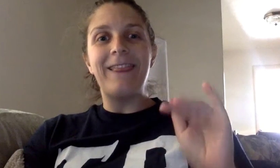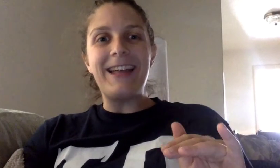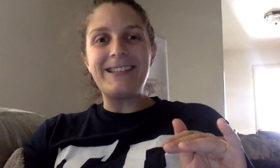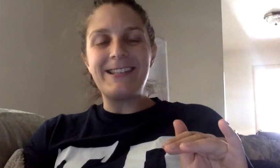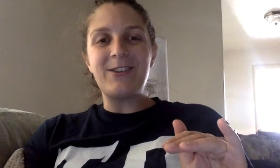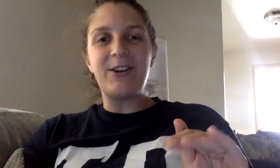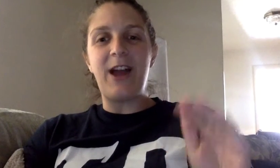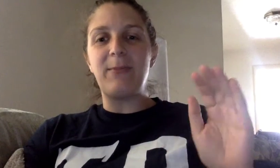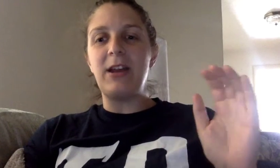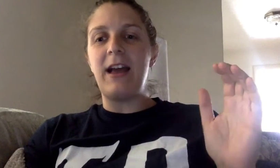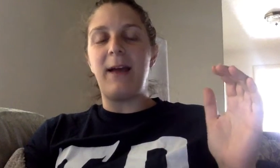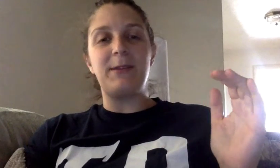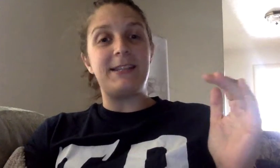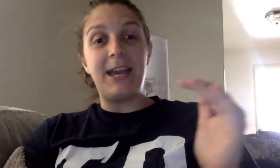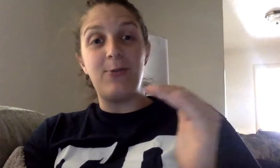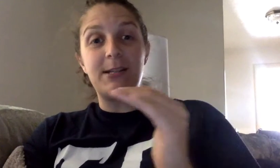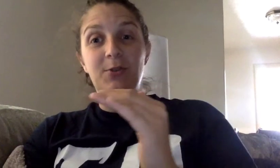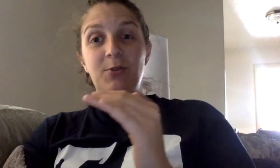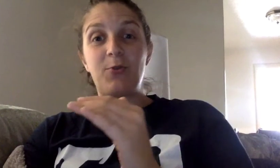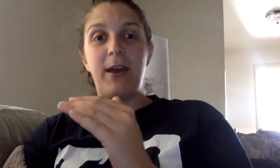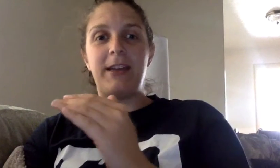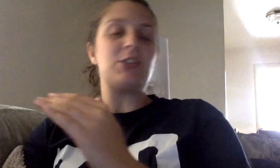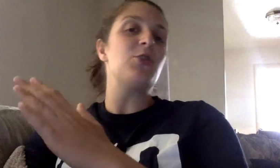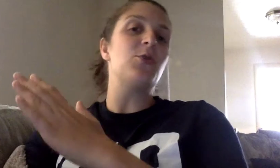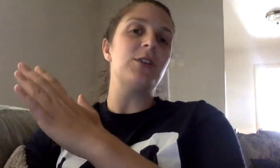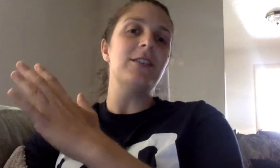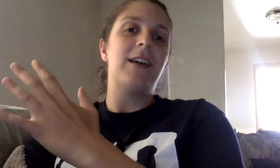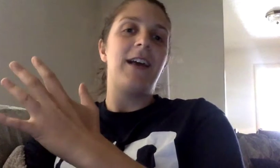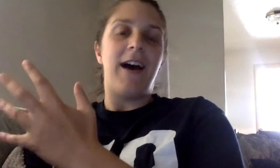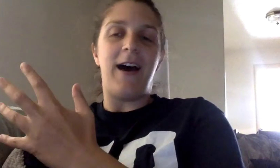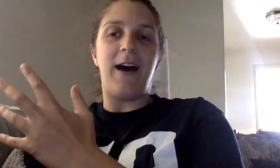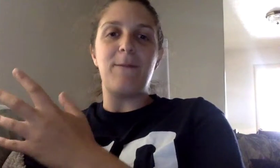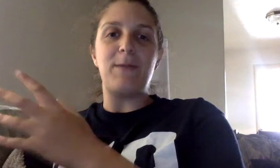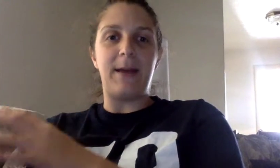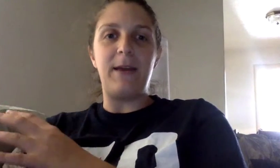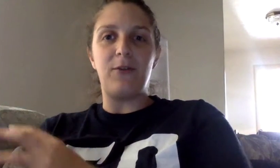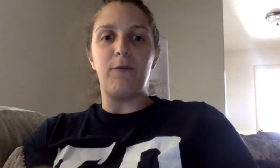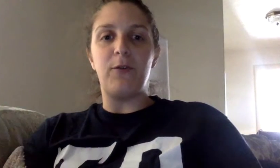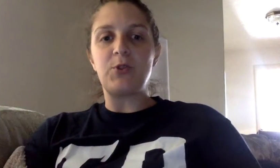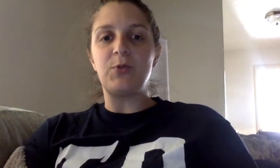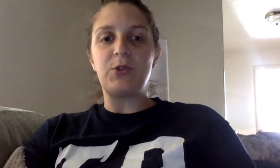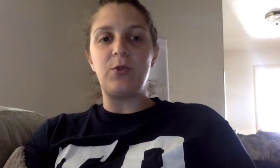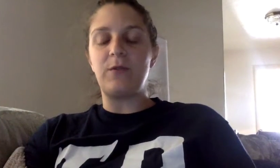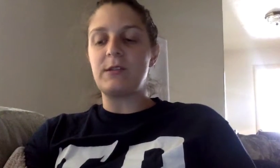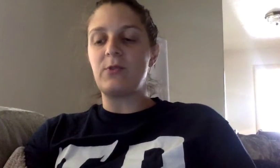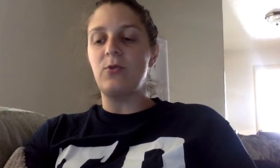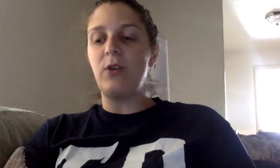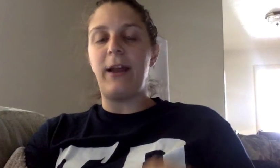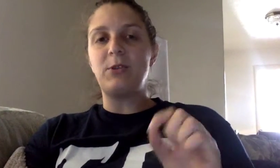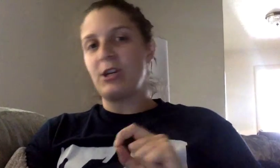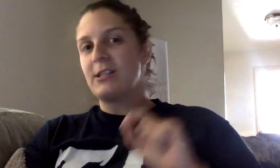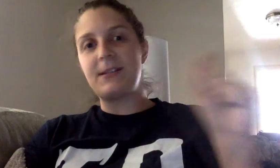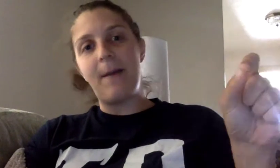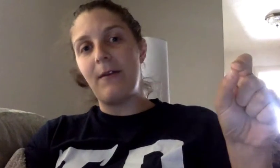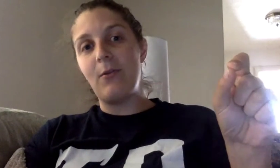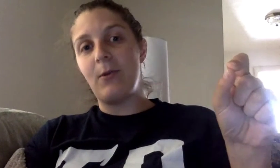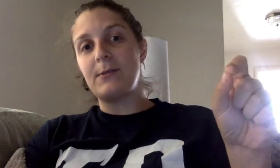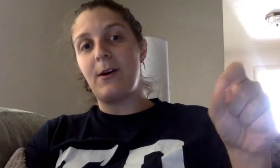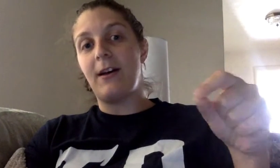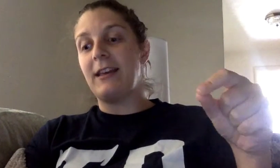Let's get started. I'm gonna take you guys through a tour that I made for a virtual tour of the school, and I'm just gonna stop it every once in a while and